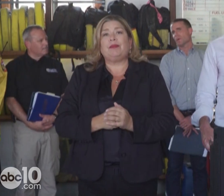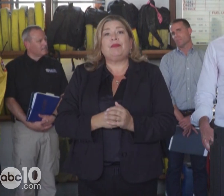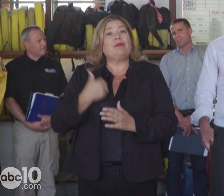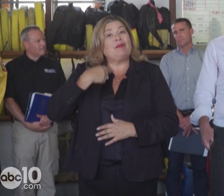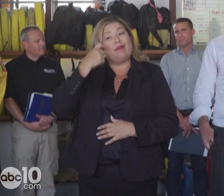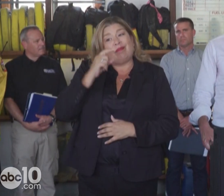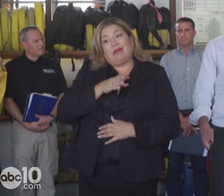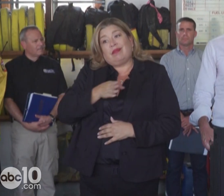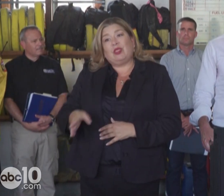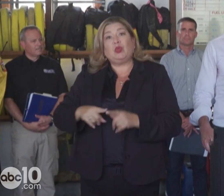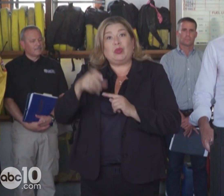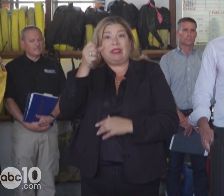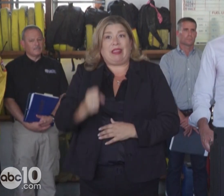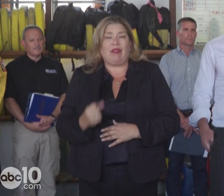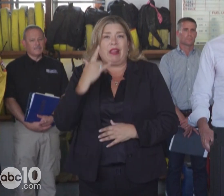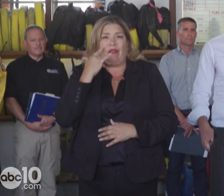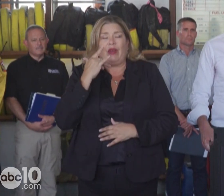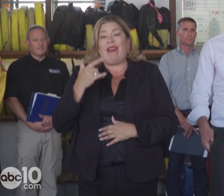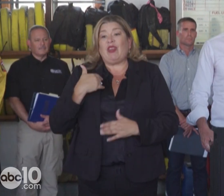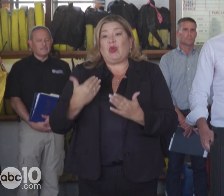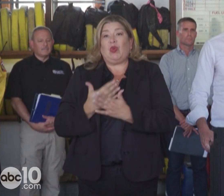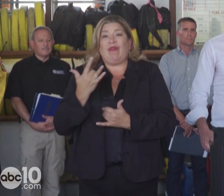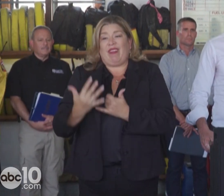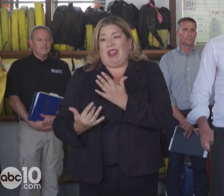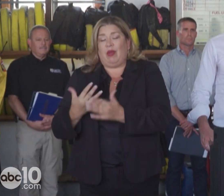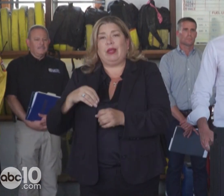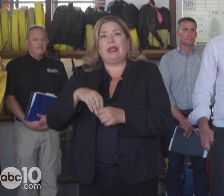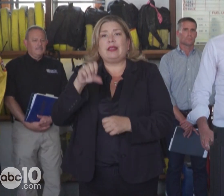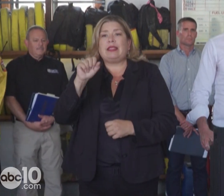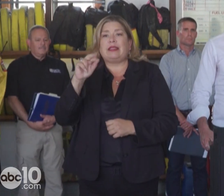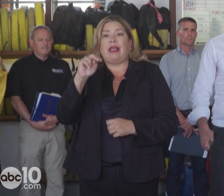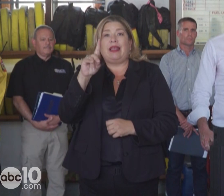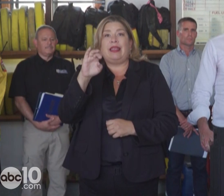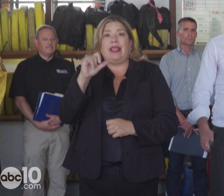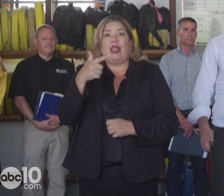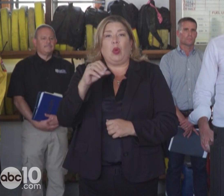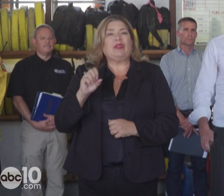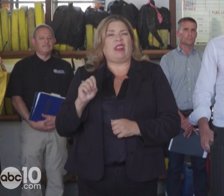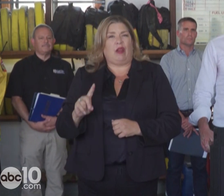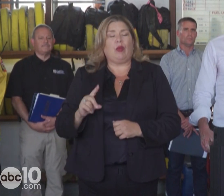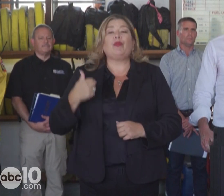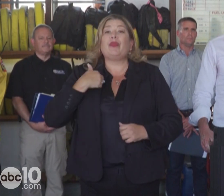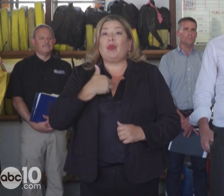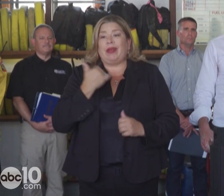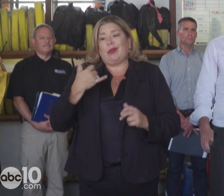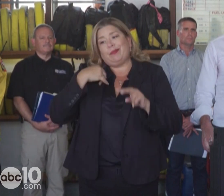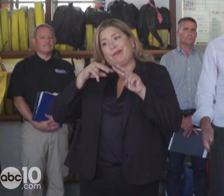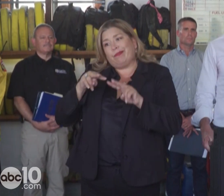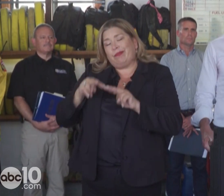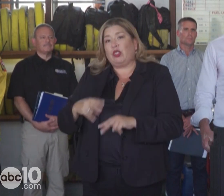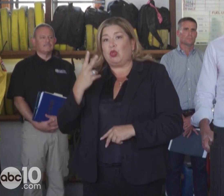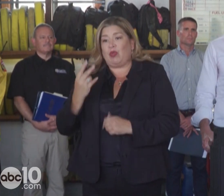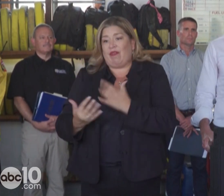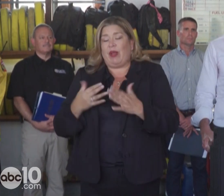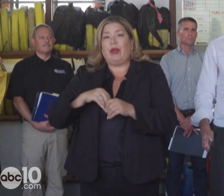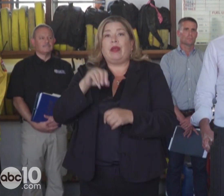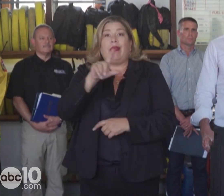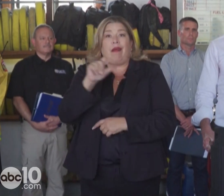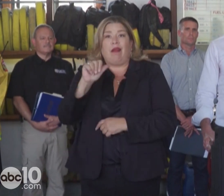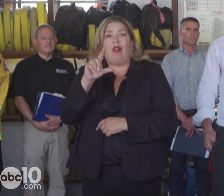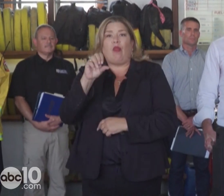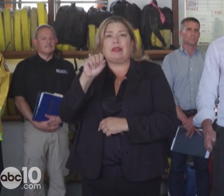in Southern California, a new fire sparking in San Diego. We are monitoring two fires in Los Angeles